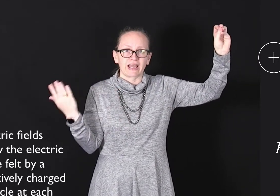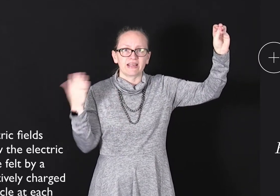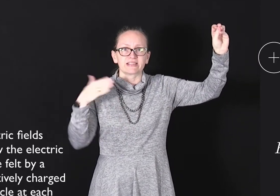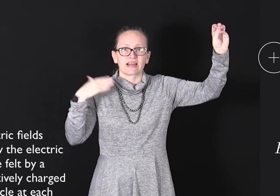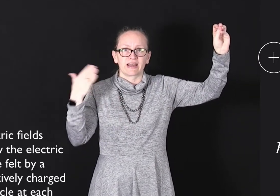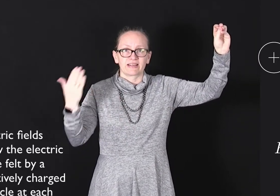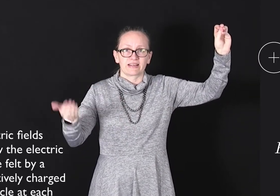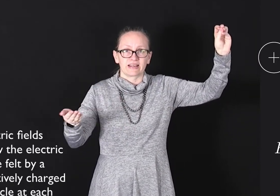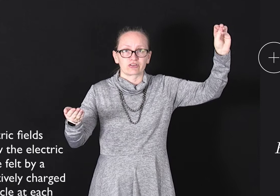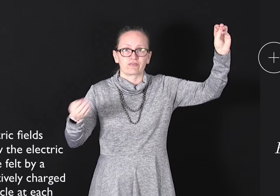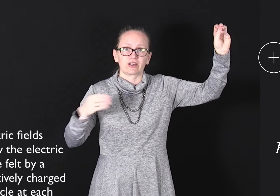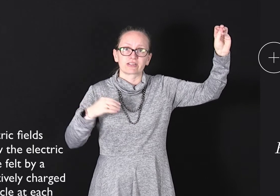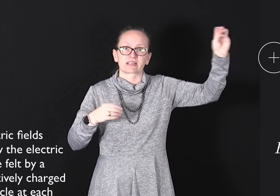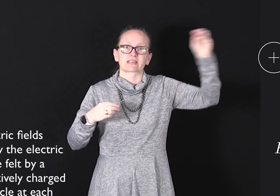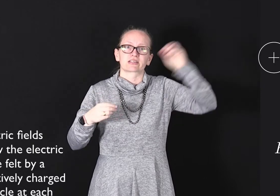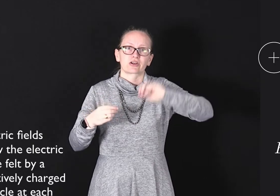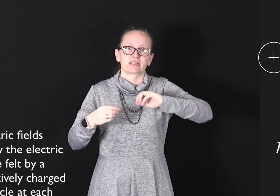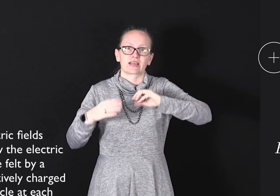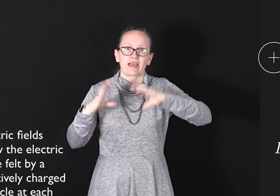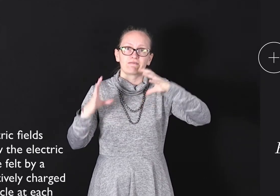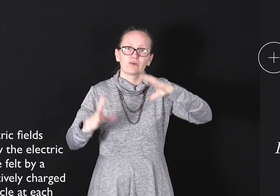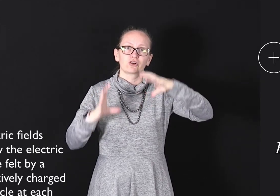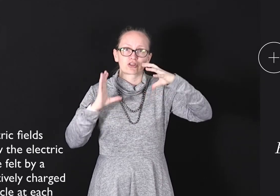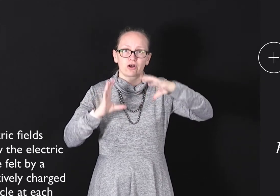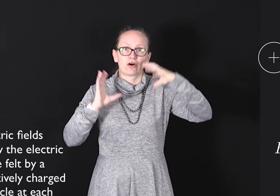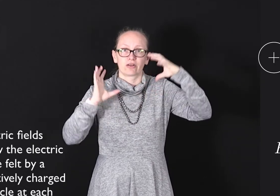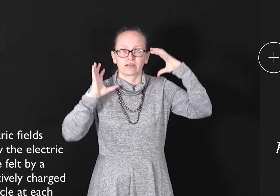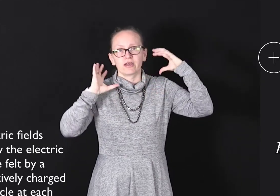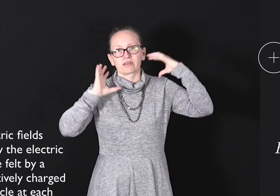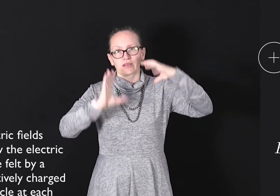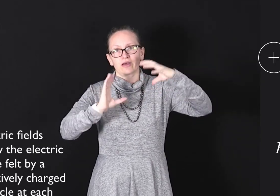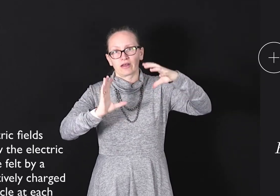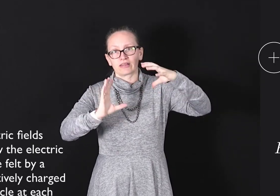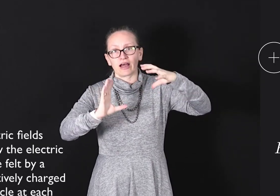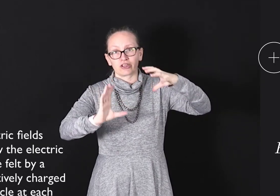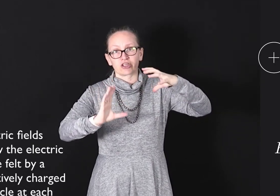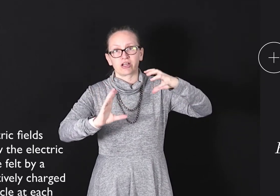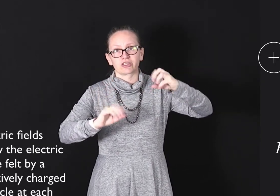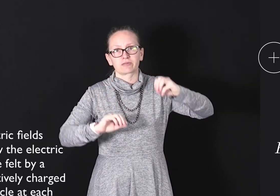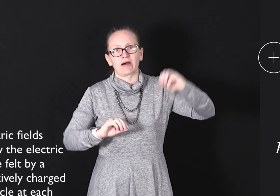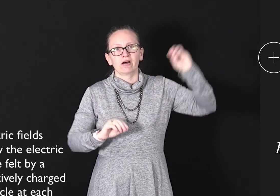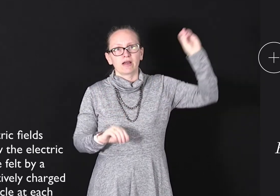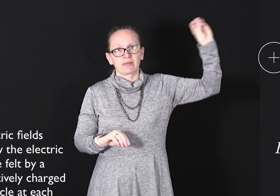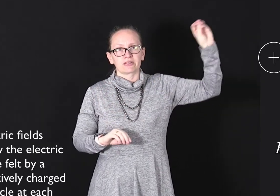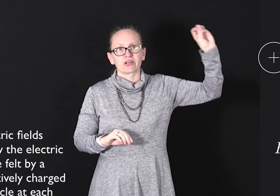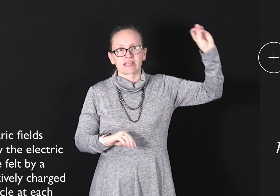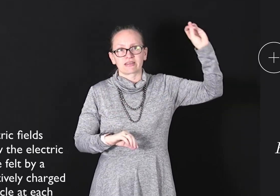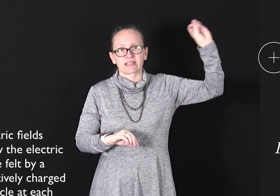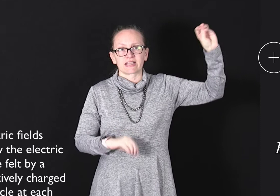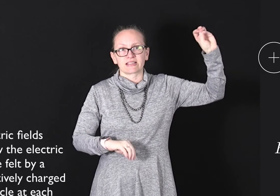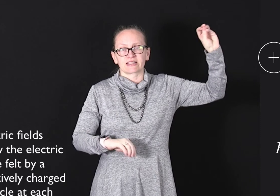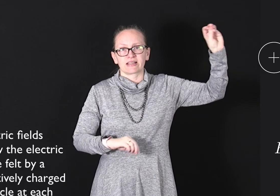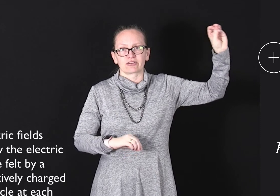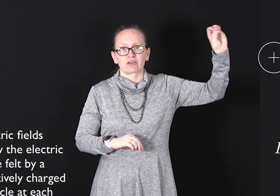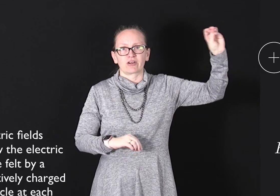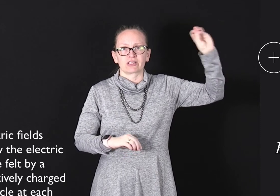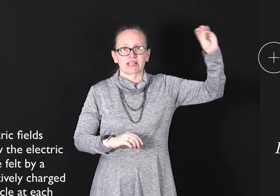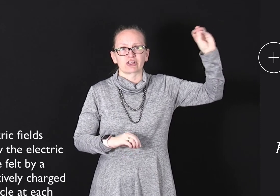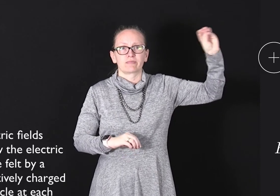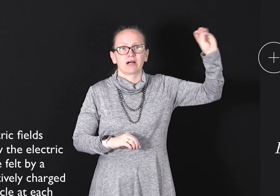create an electric field as it's exerting a force on the large charge as well. But it turns out this electric field is actually much,